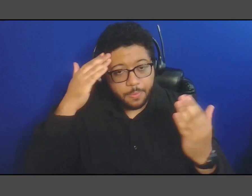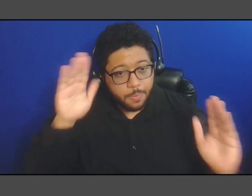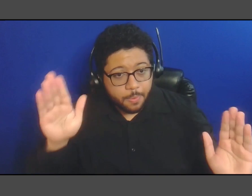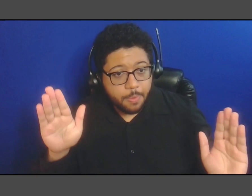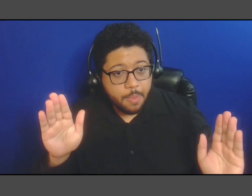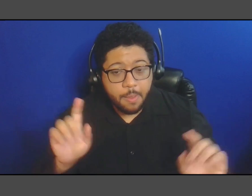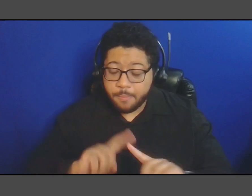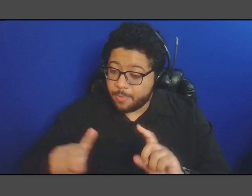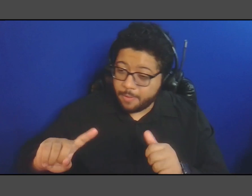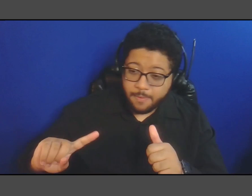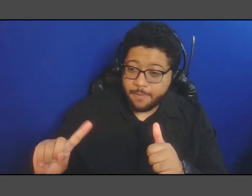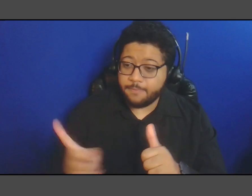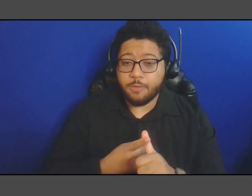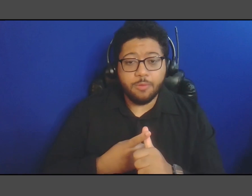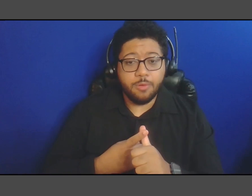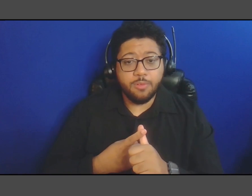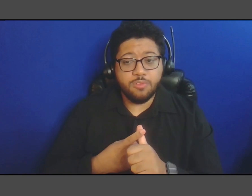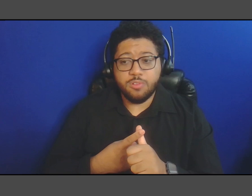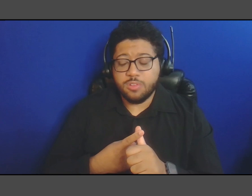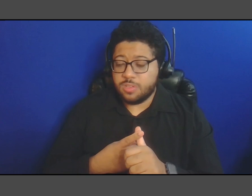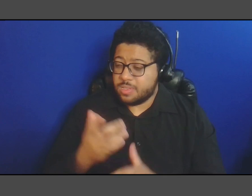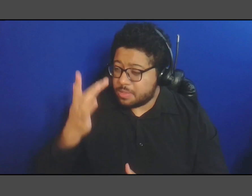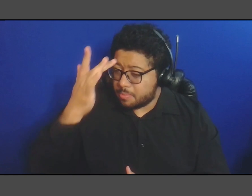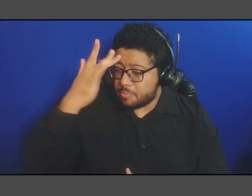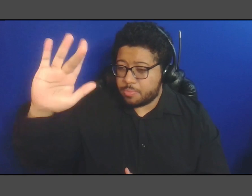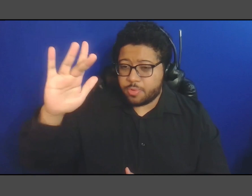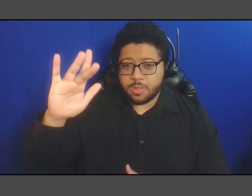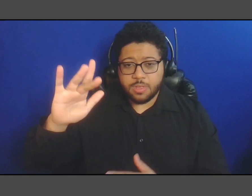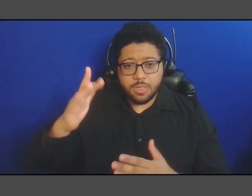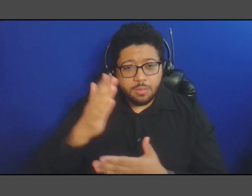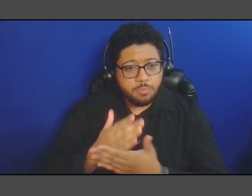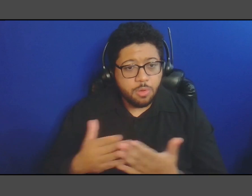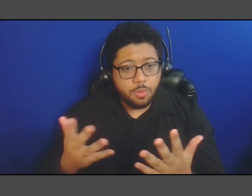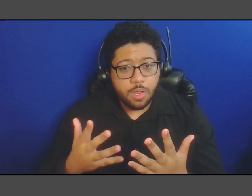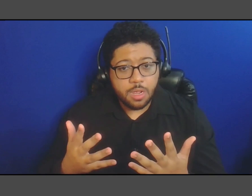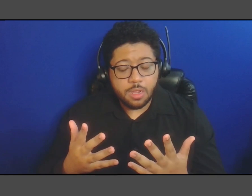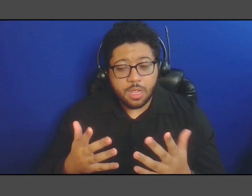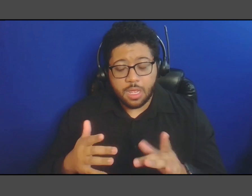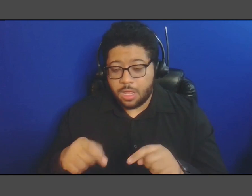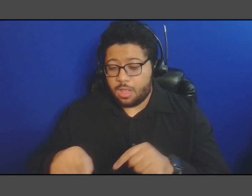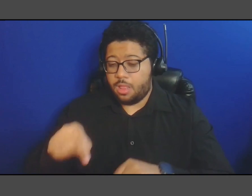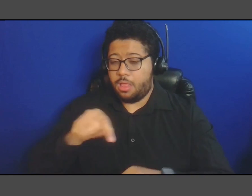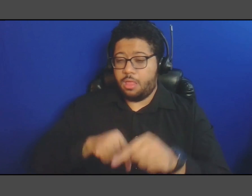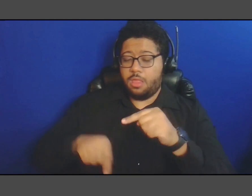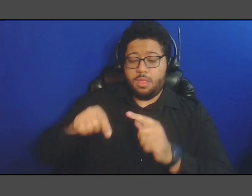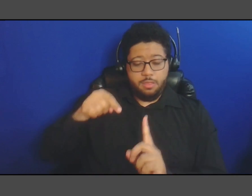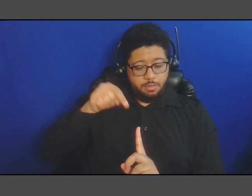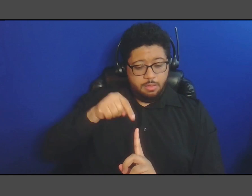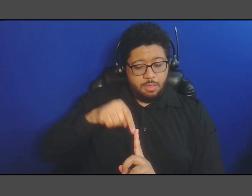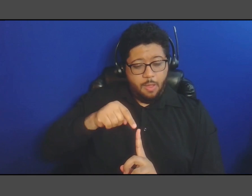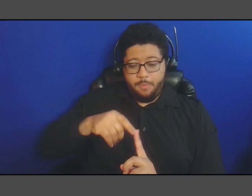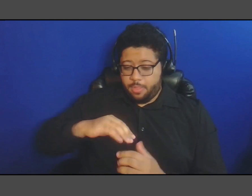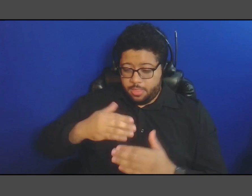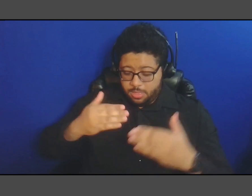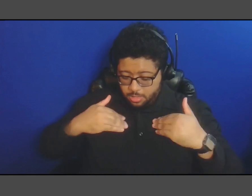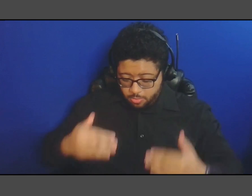I think, of saying we just can't skip over this human community step.